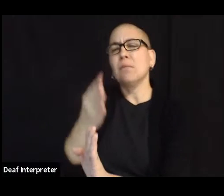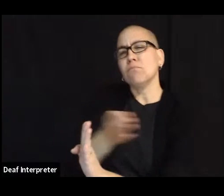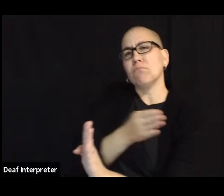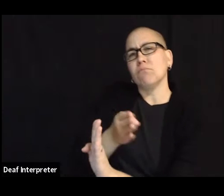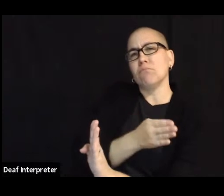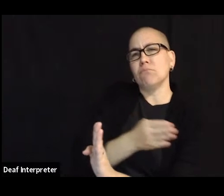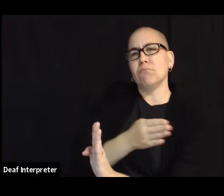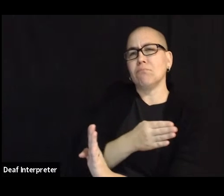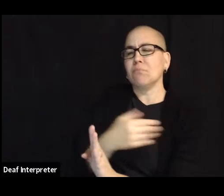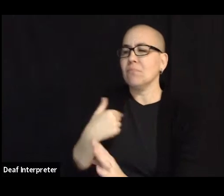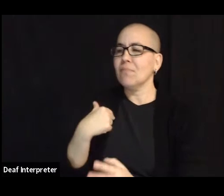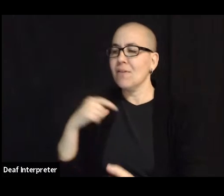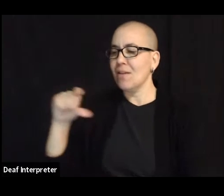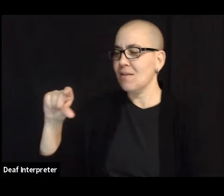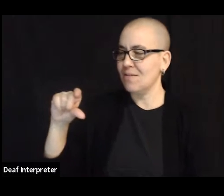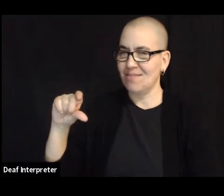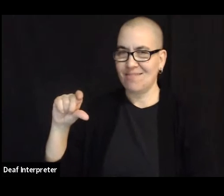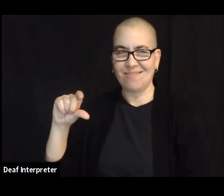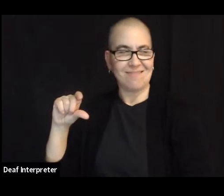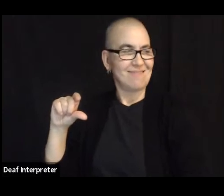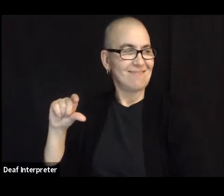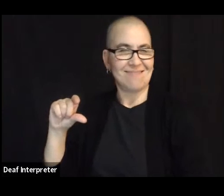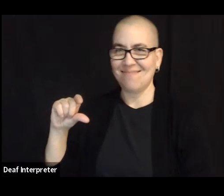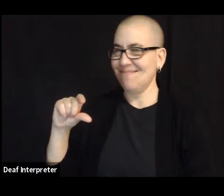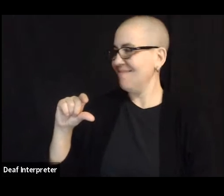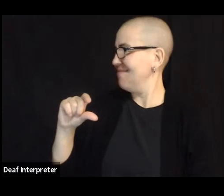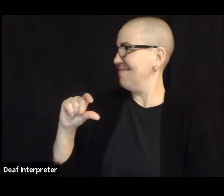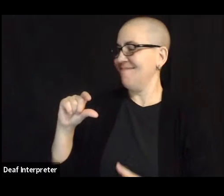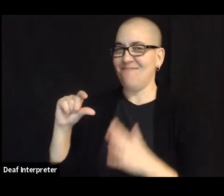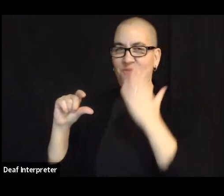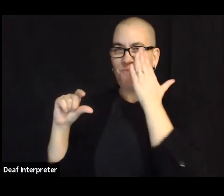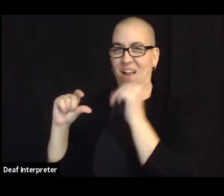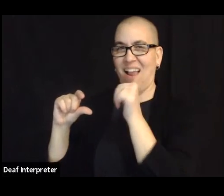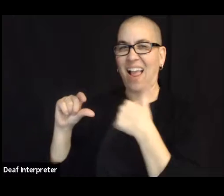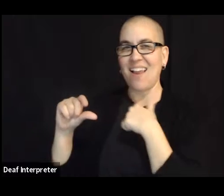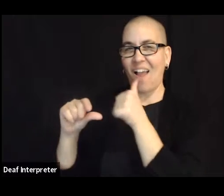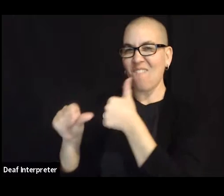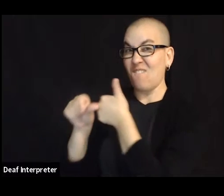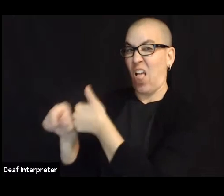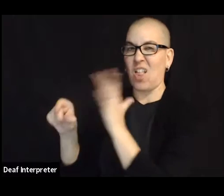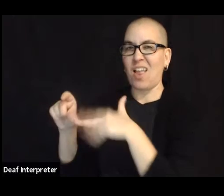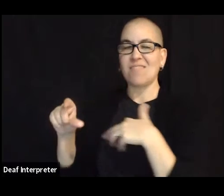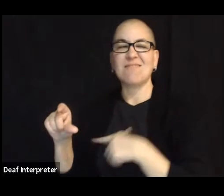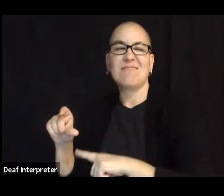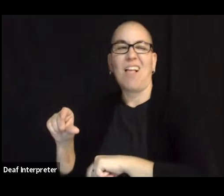is in a role that needs to be vaccinated can do so in the most expedient manner.